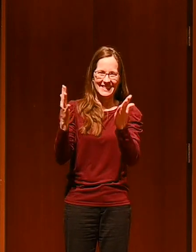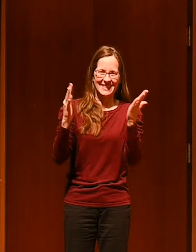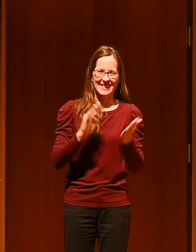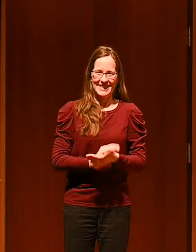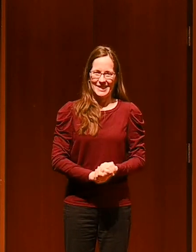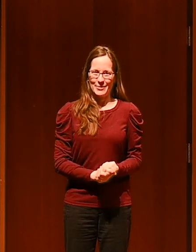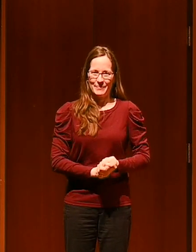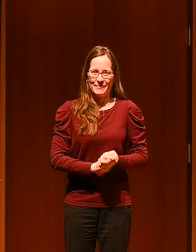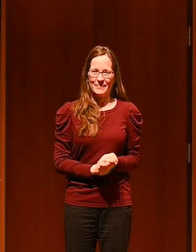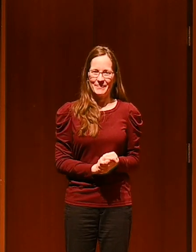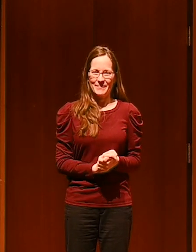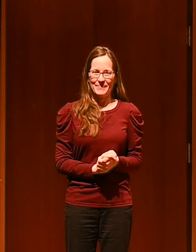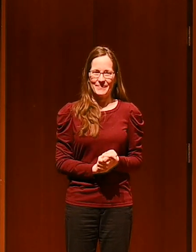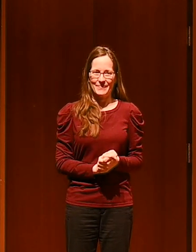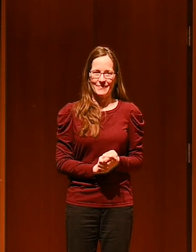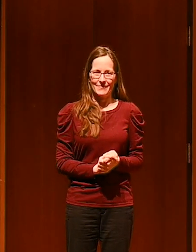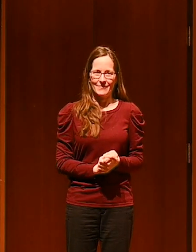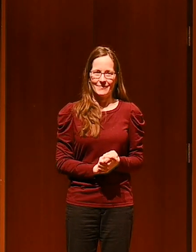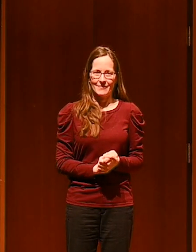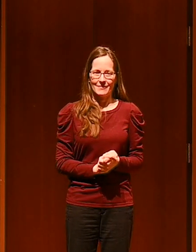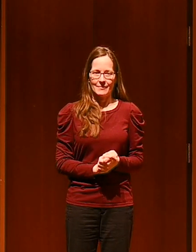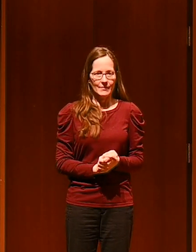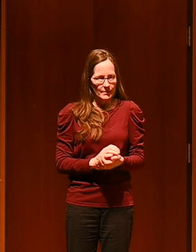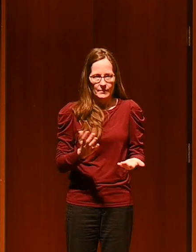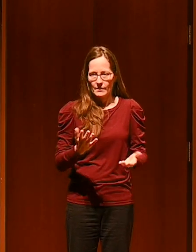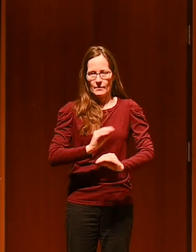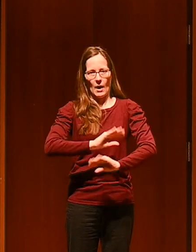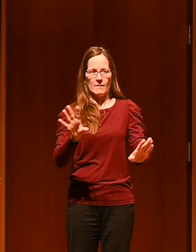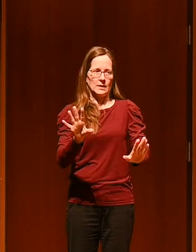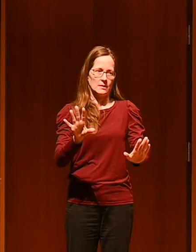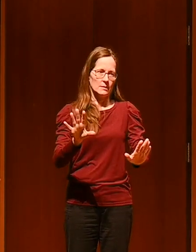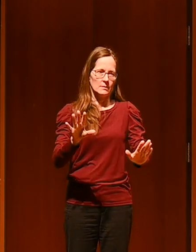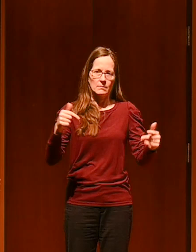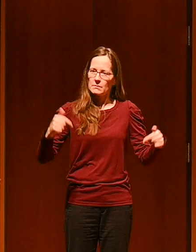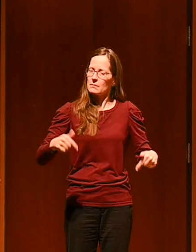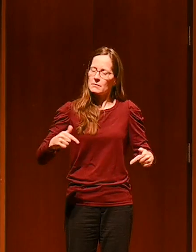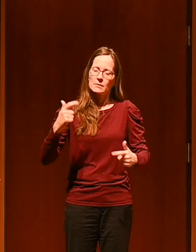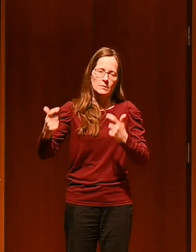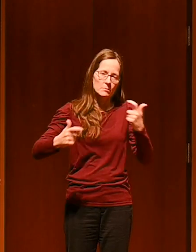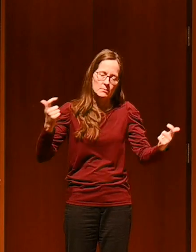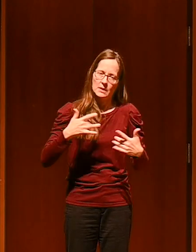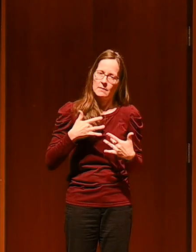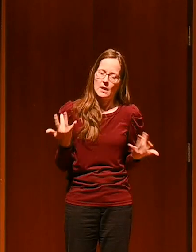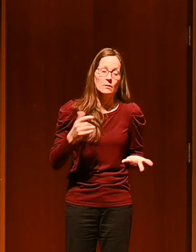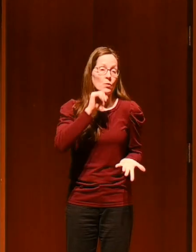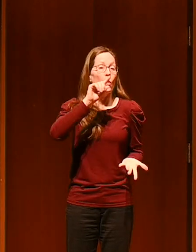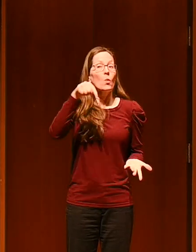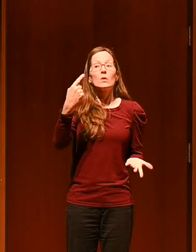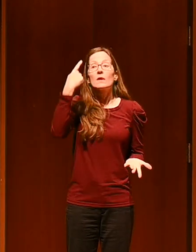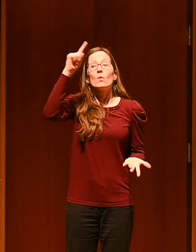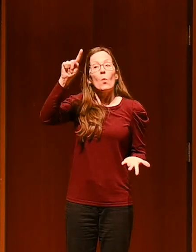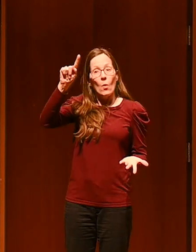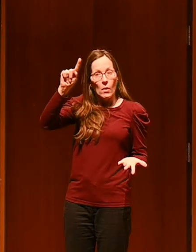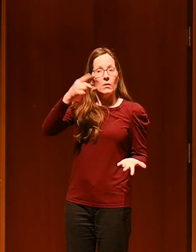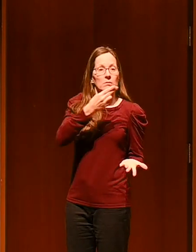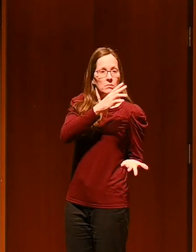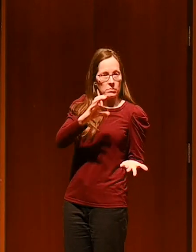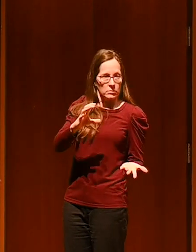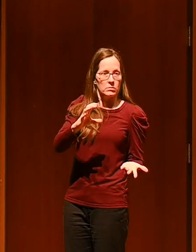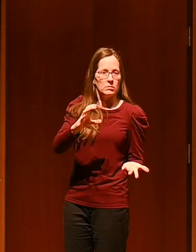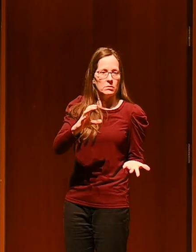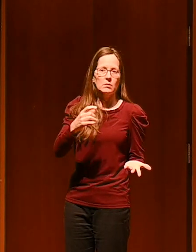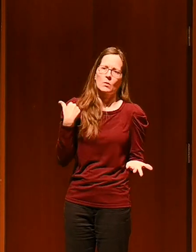So you can tell that this is a major event, not just for our institution, where we have a